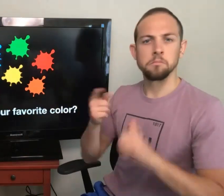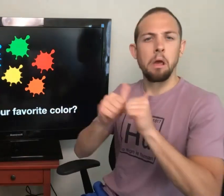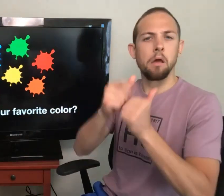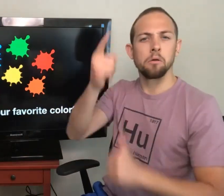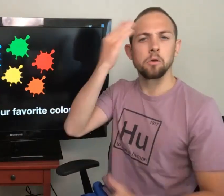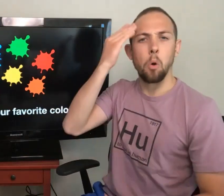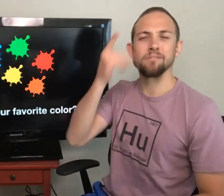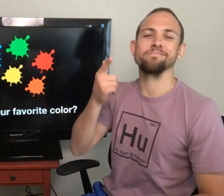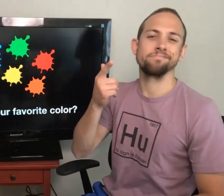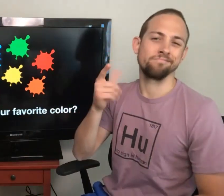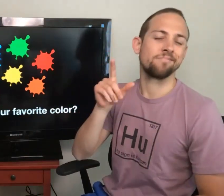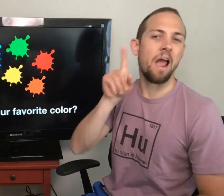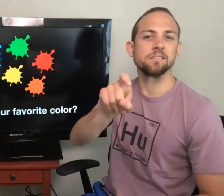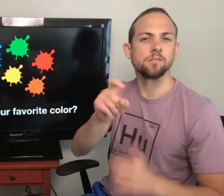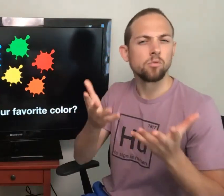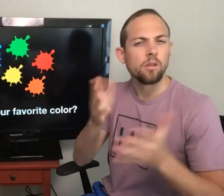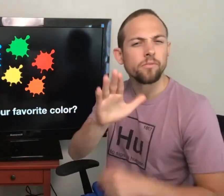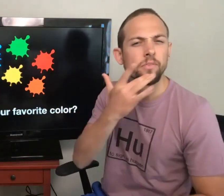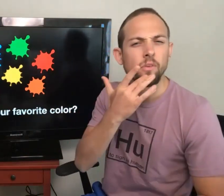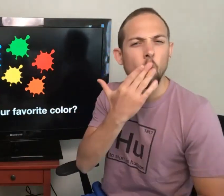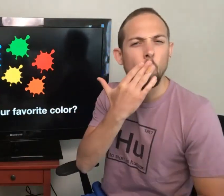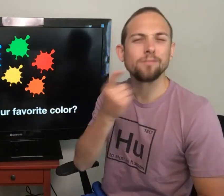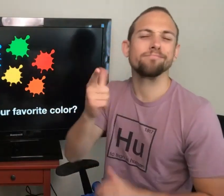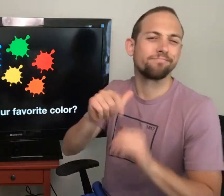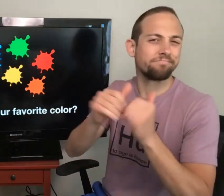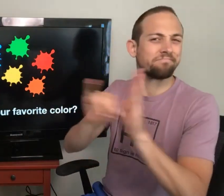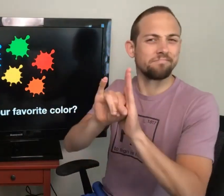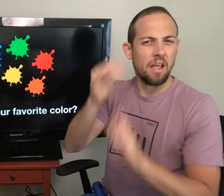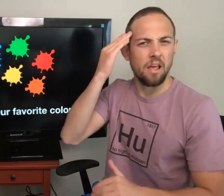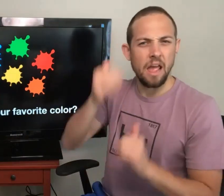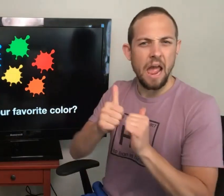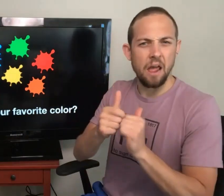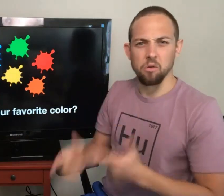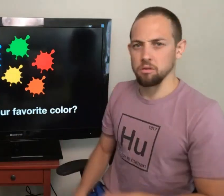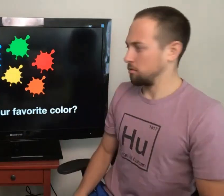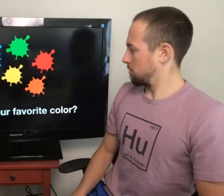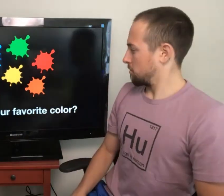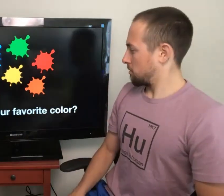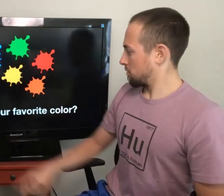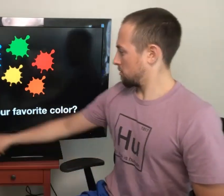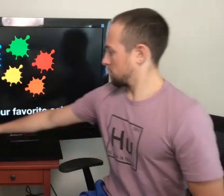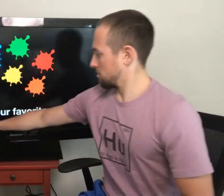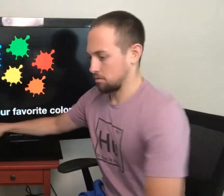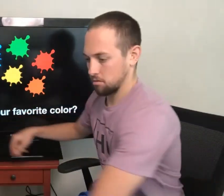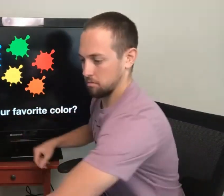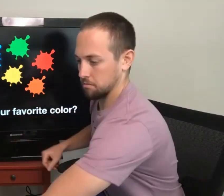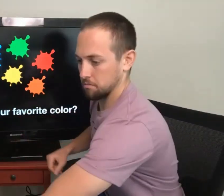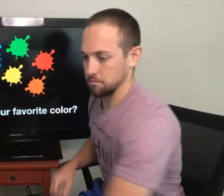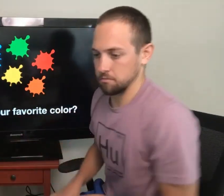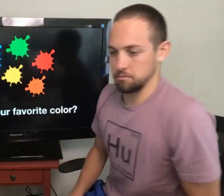is a WH question. So you know what I'm asking, because I ask, what is your favorite color, with my eyebrows tilted